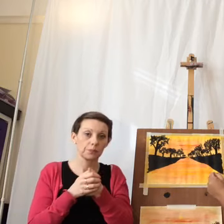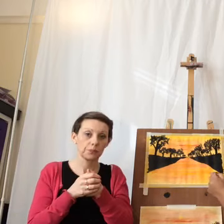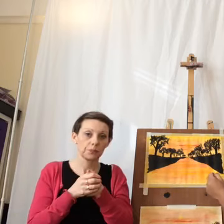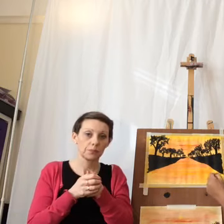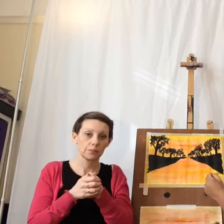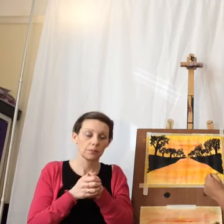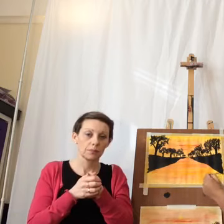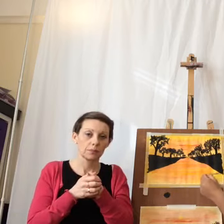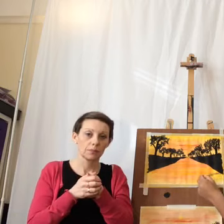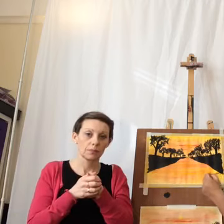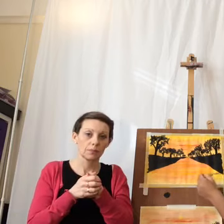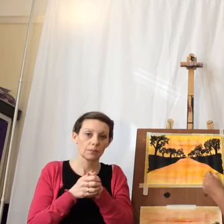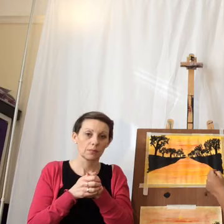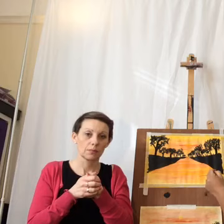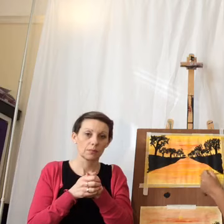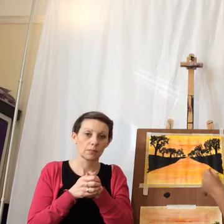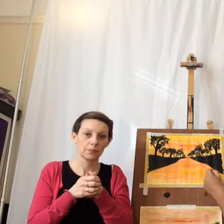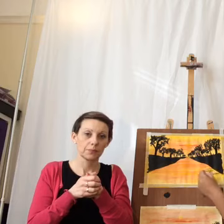do